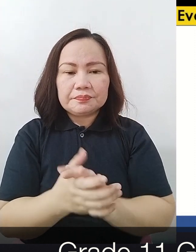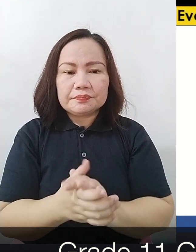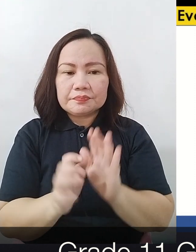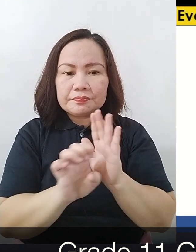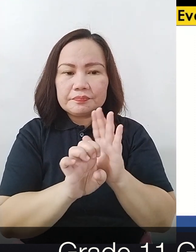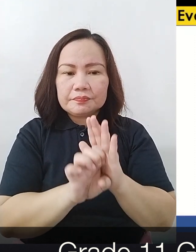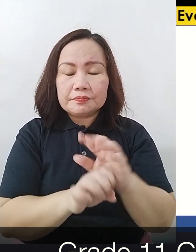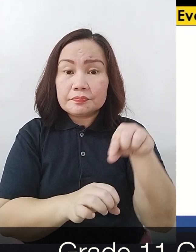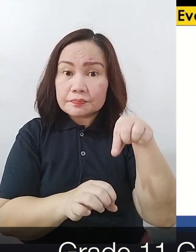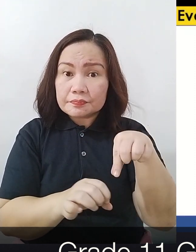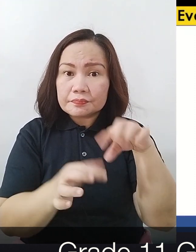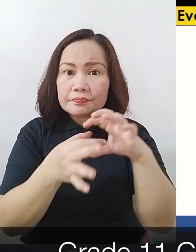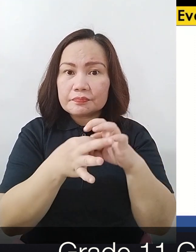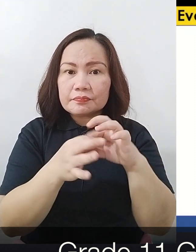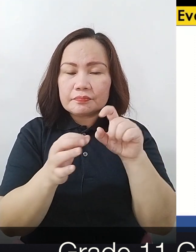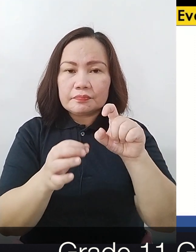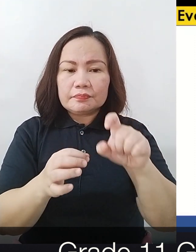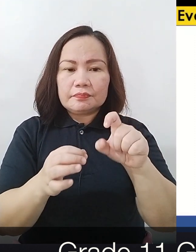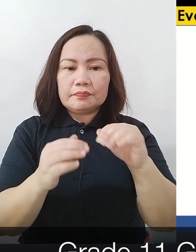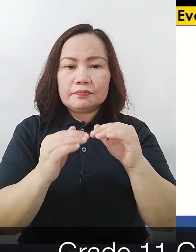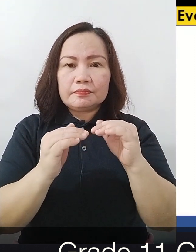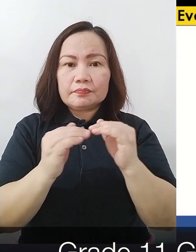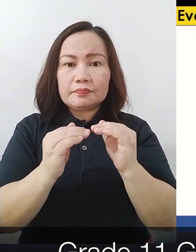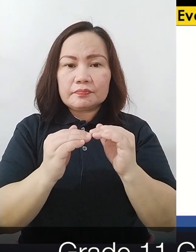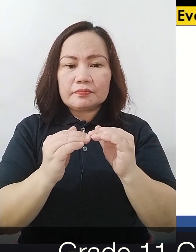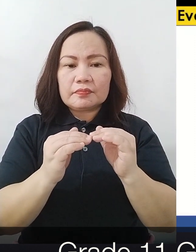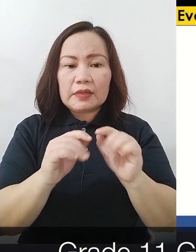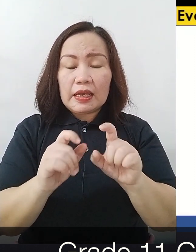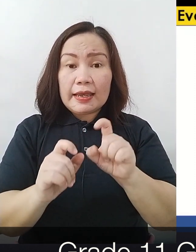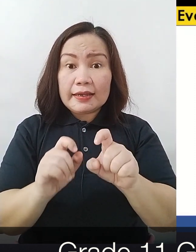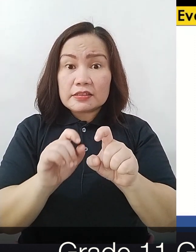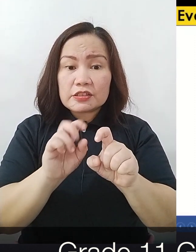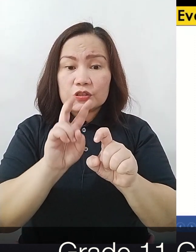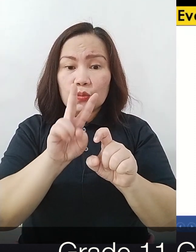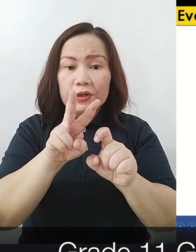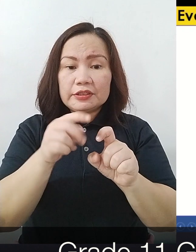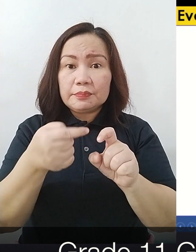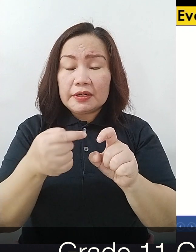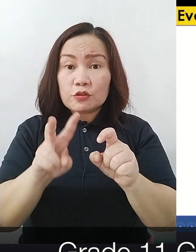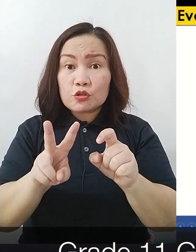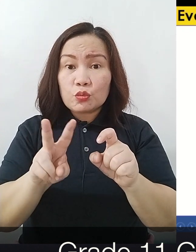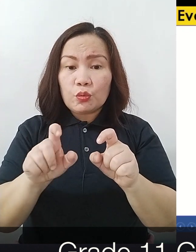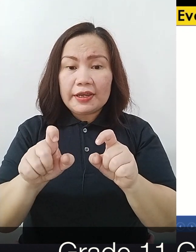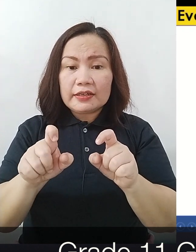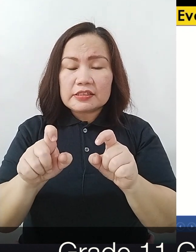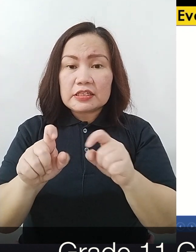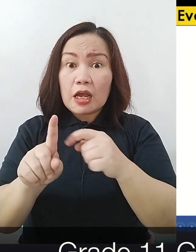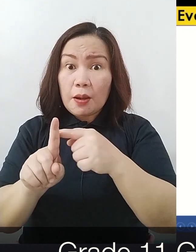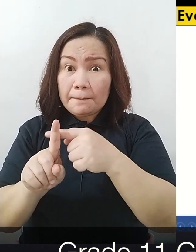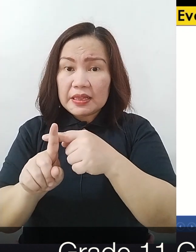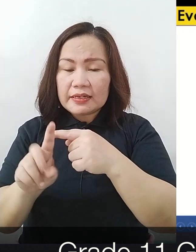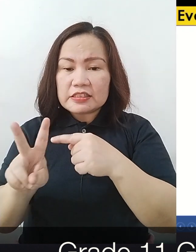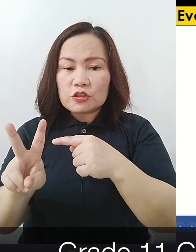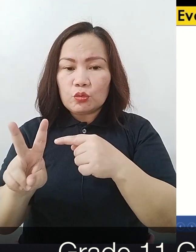Number 6. Q of x is equal to x squared minus 2x plus